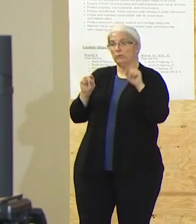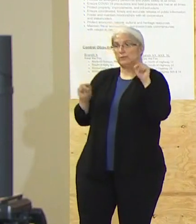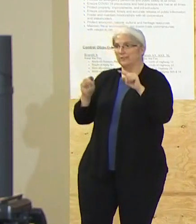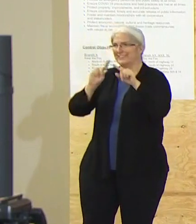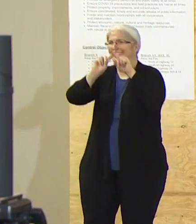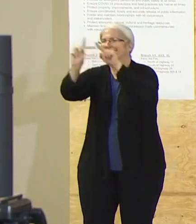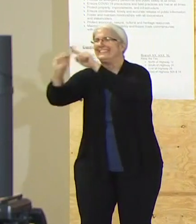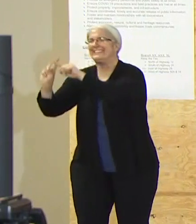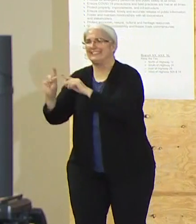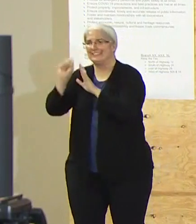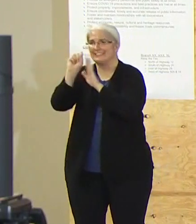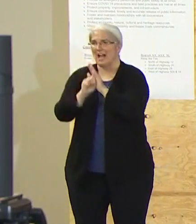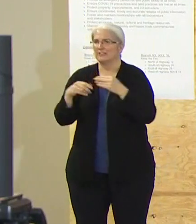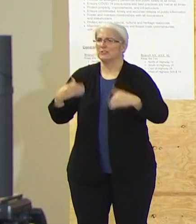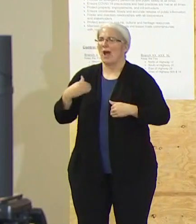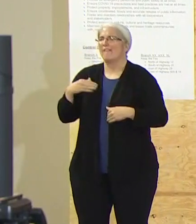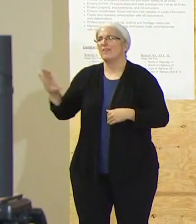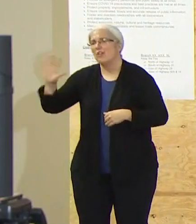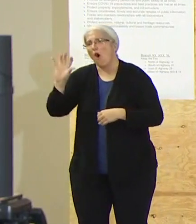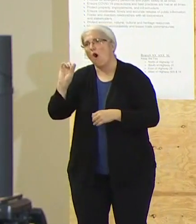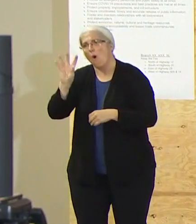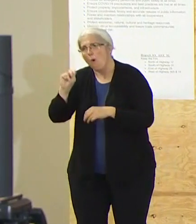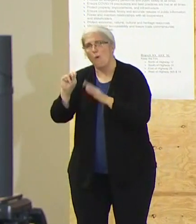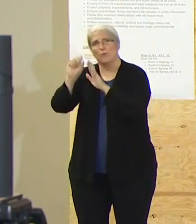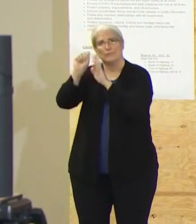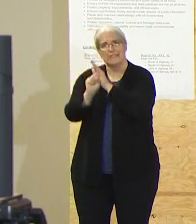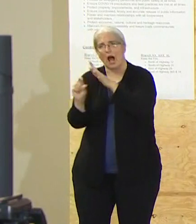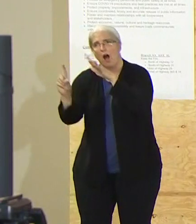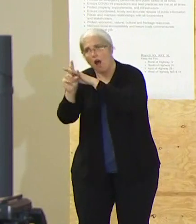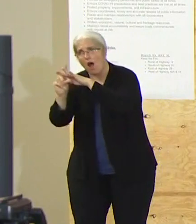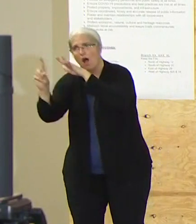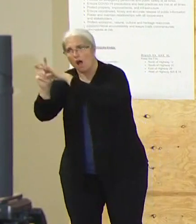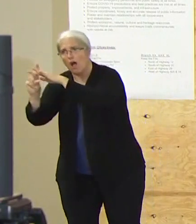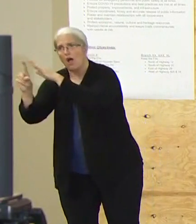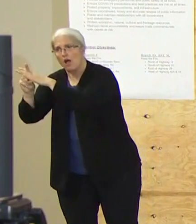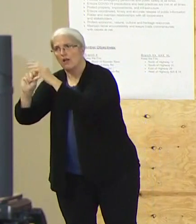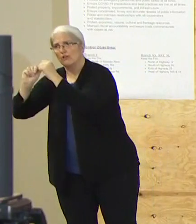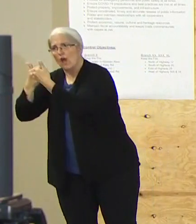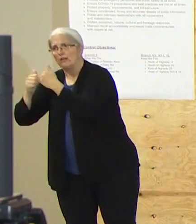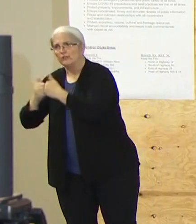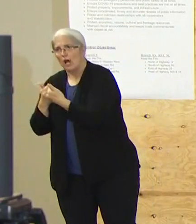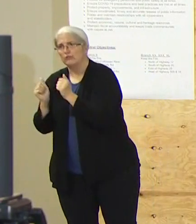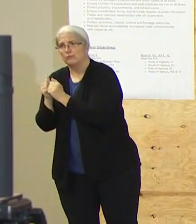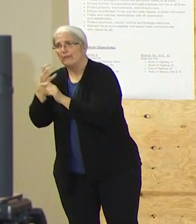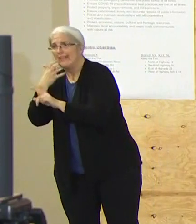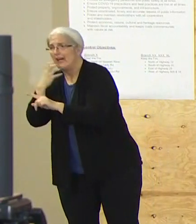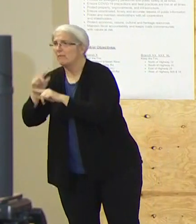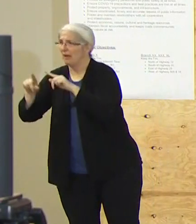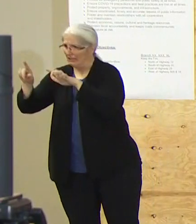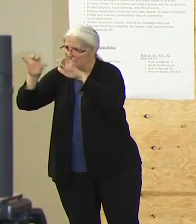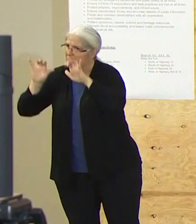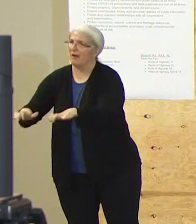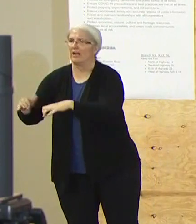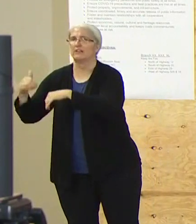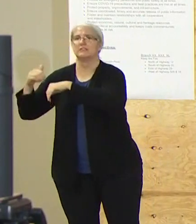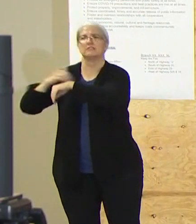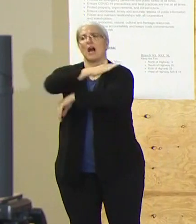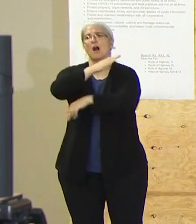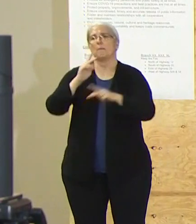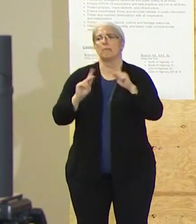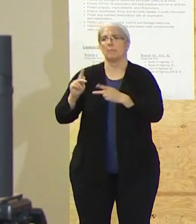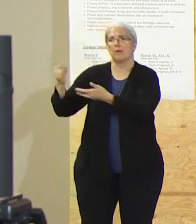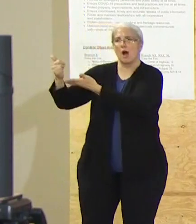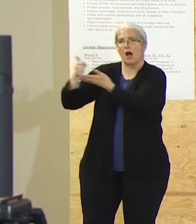domestic challenges within their states related to the heat wave, and yet they're still offering support. Idaho, Utah,